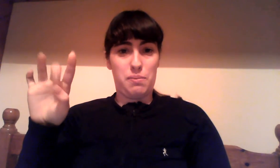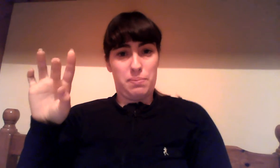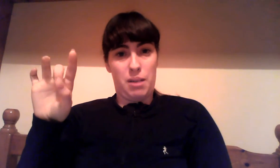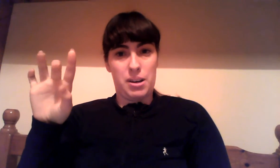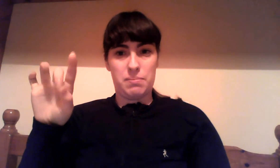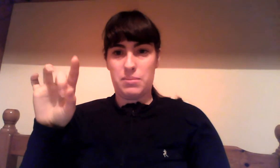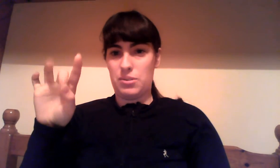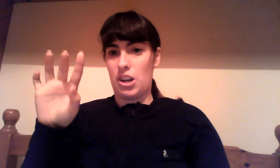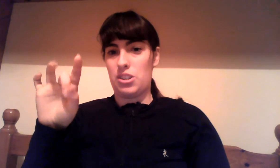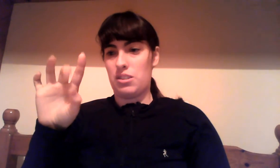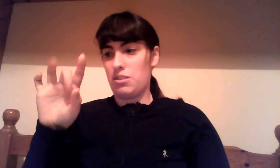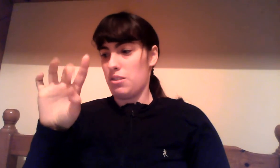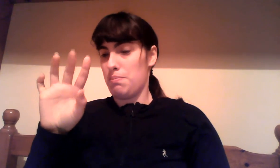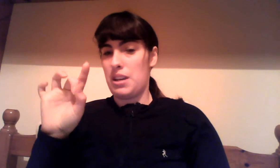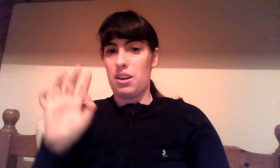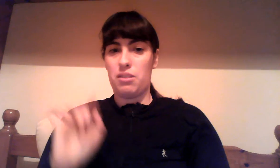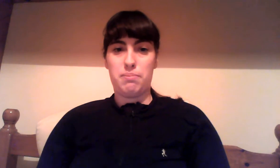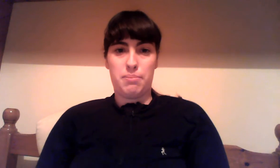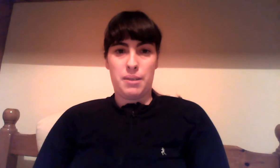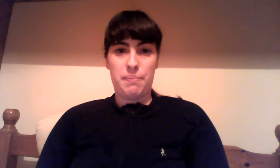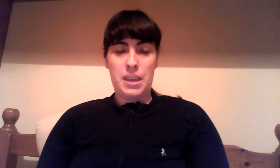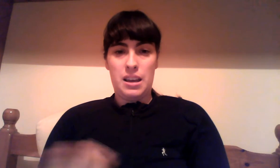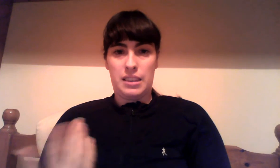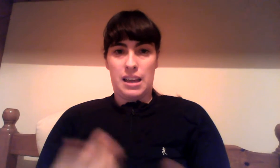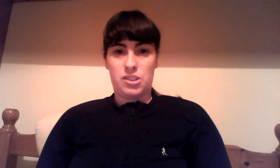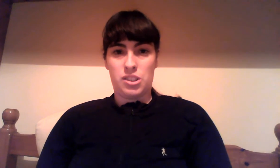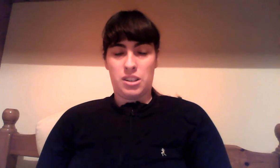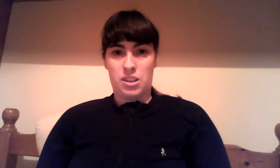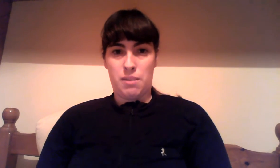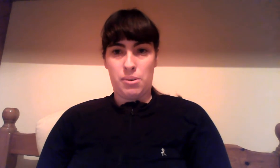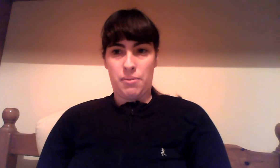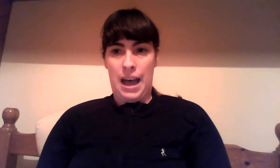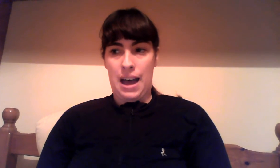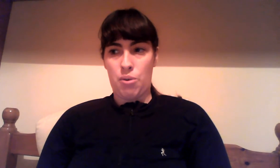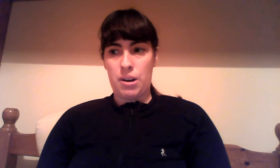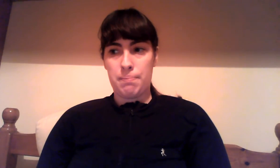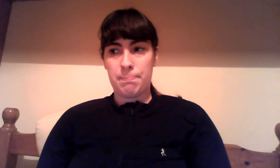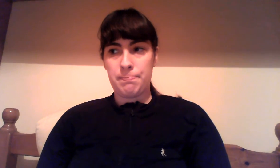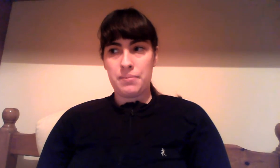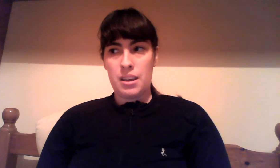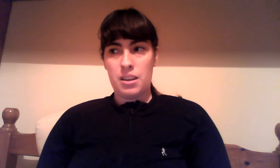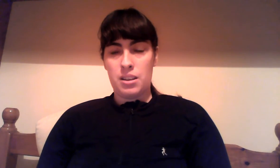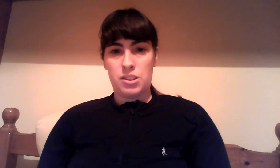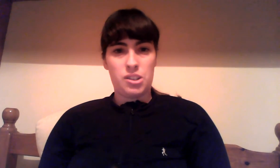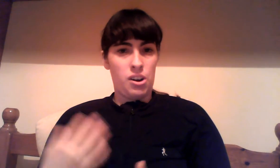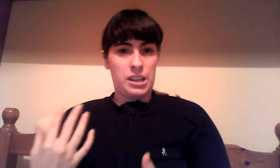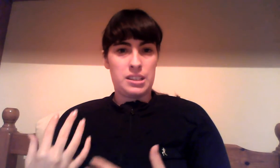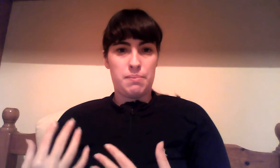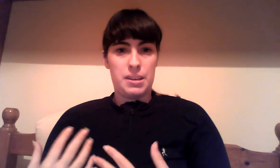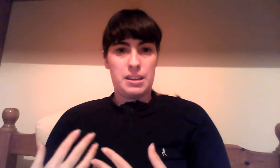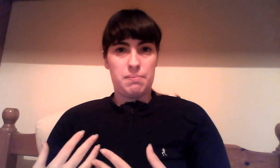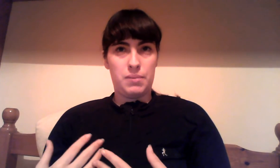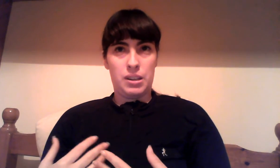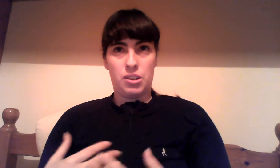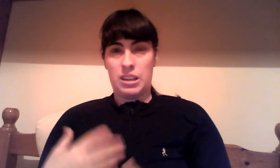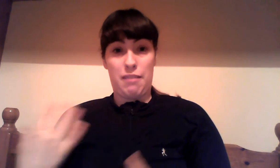I might change it to yellow. But that's just an example of how signs can be like, you can have